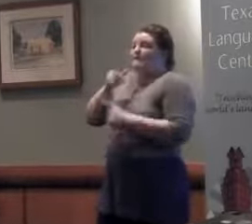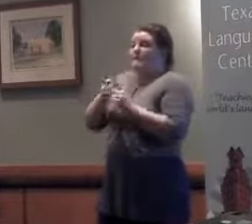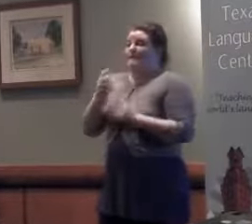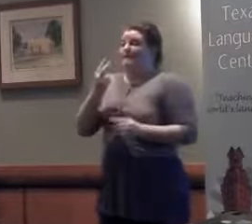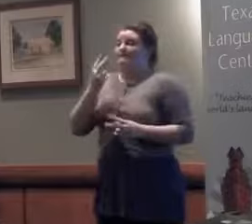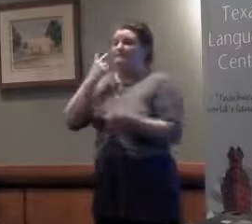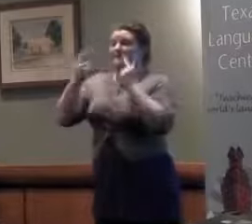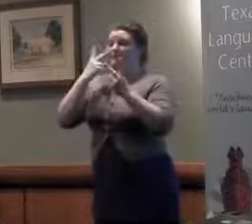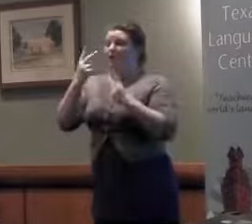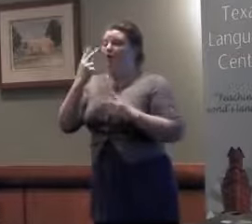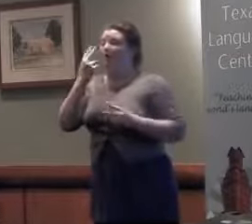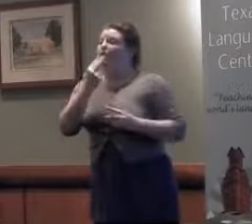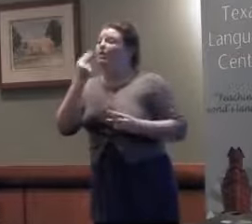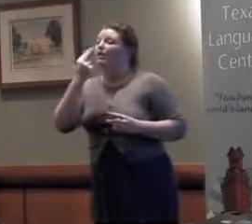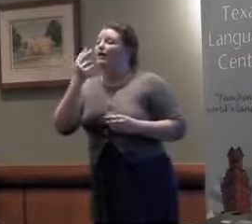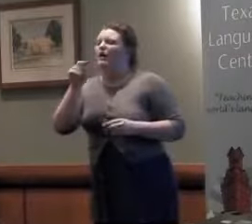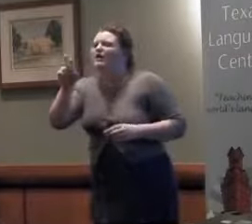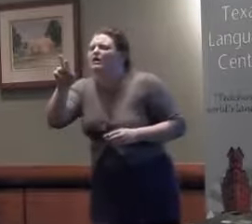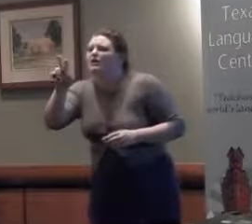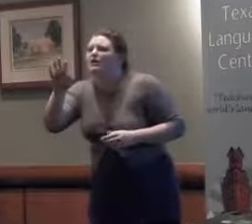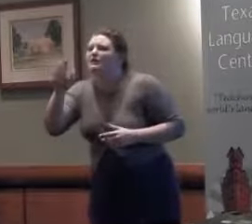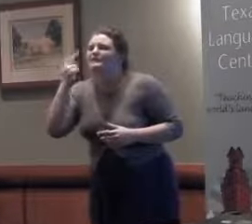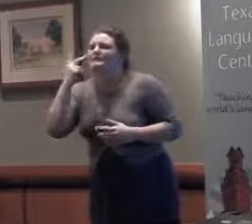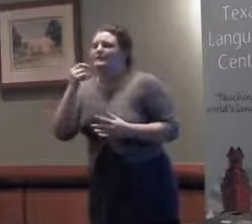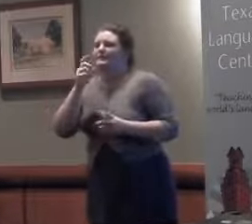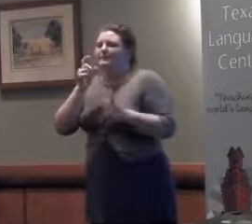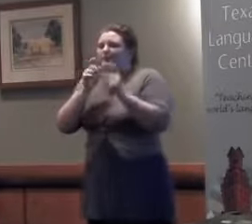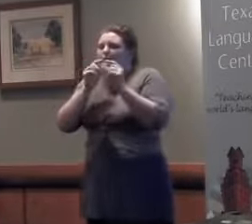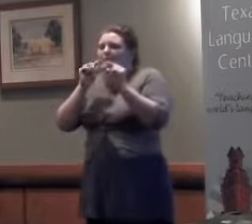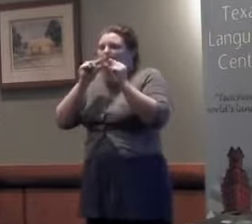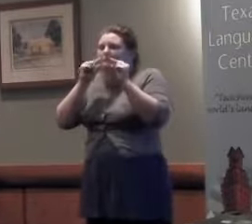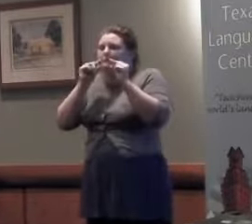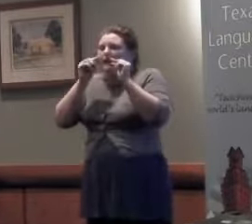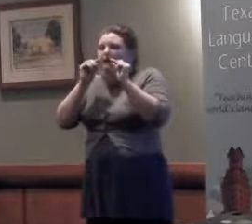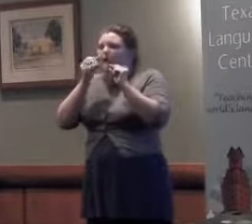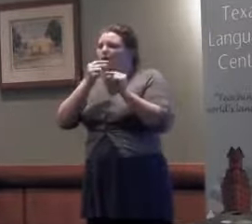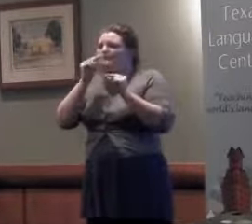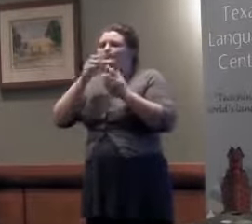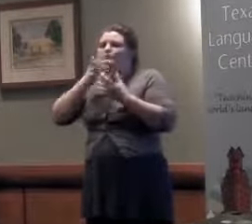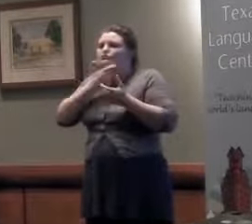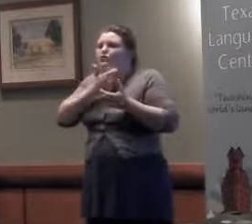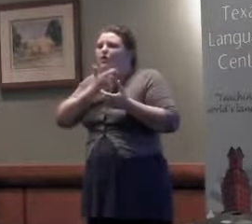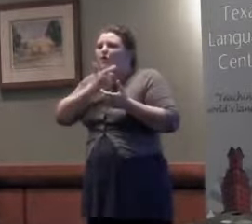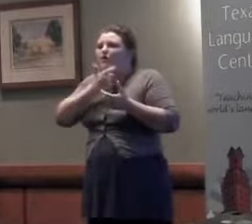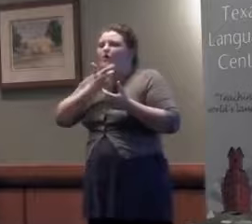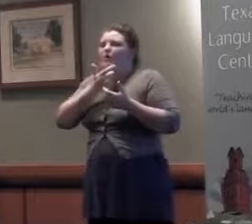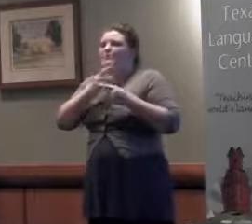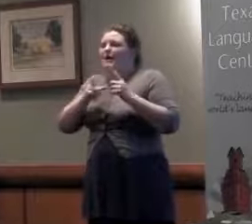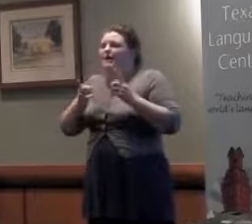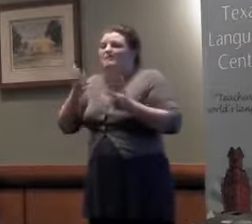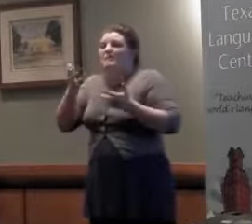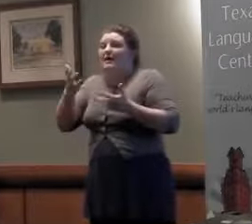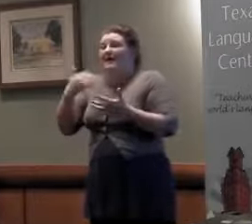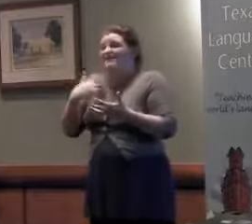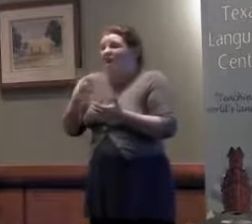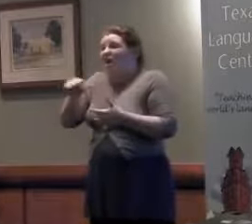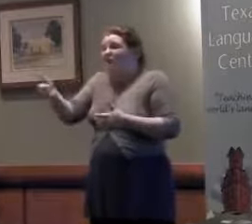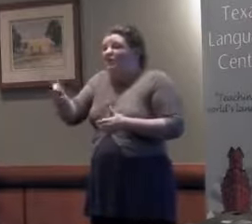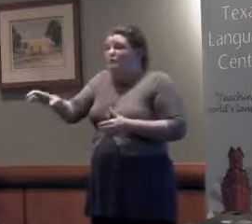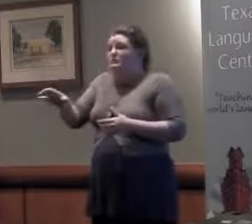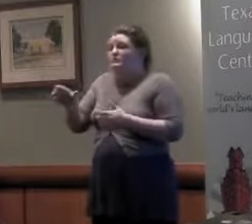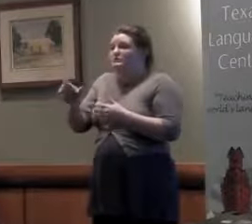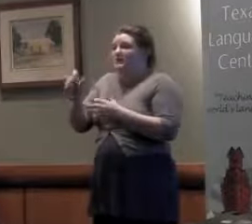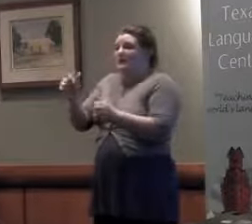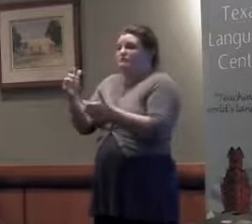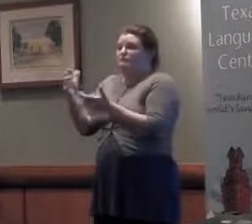visible articulators, right? Just basically the mouth and the lips and the jaw. But maybe there's some cues that could be gained